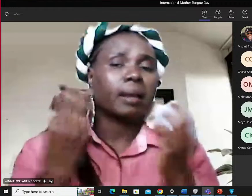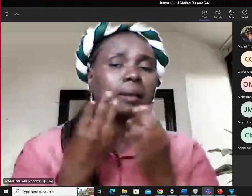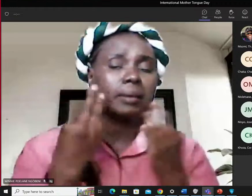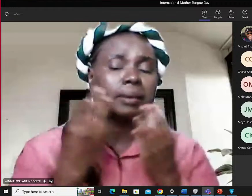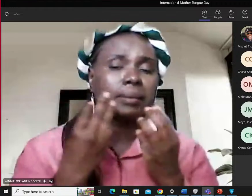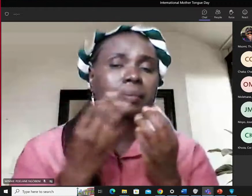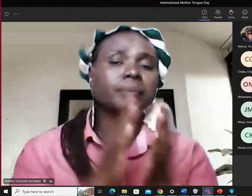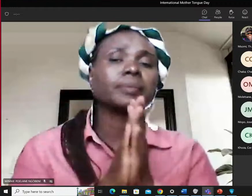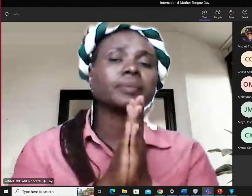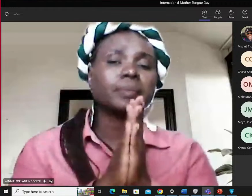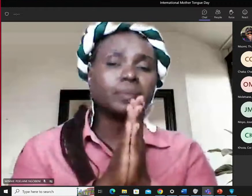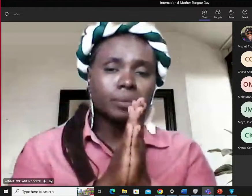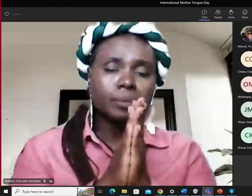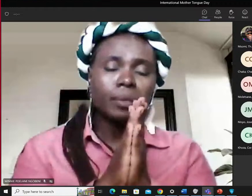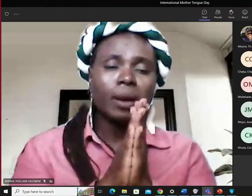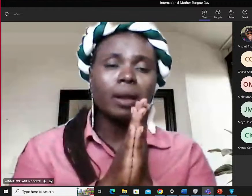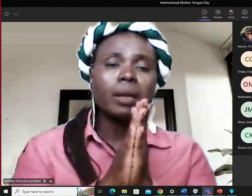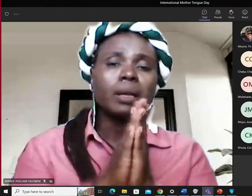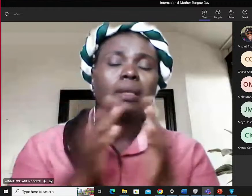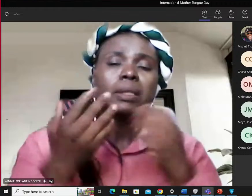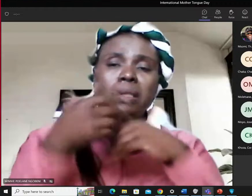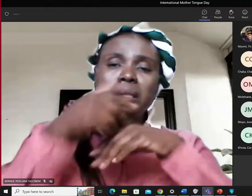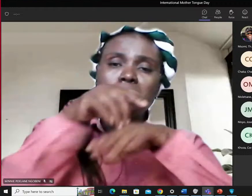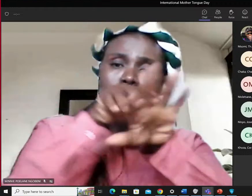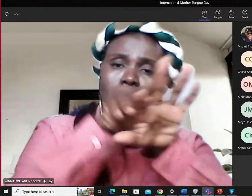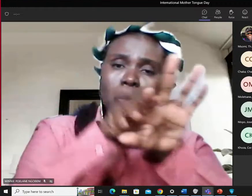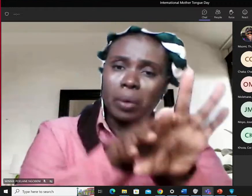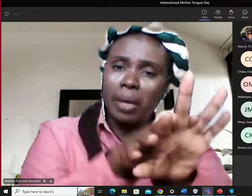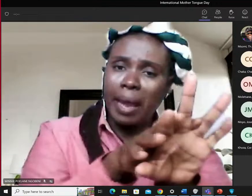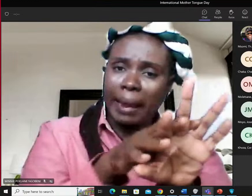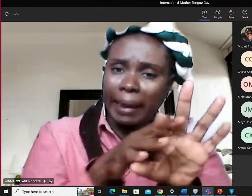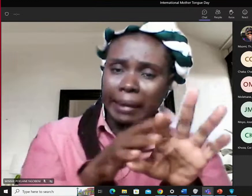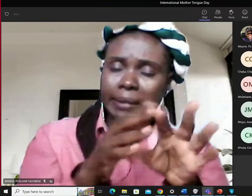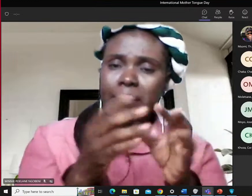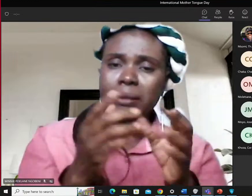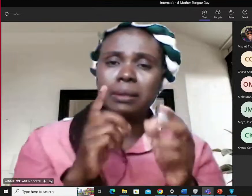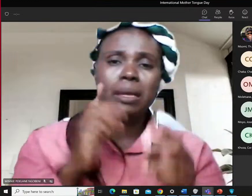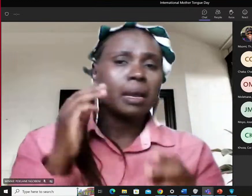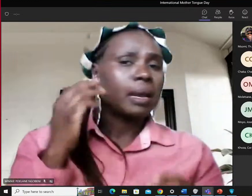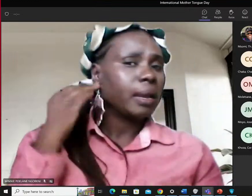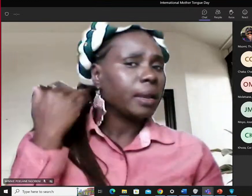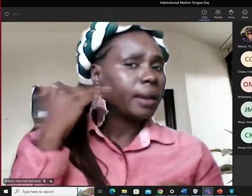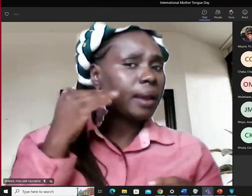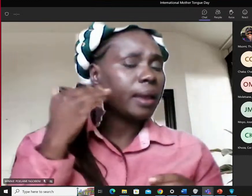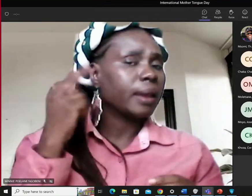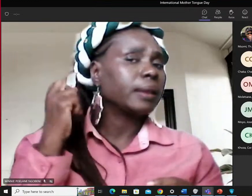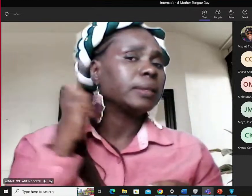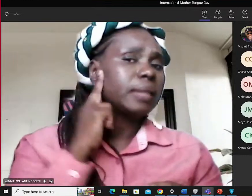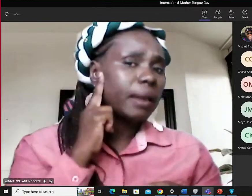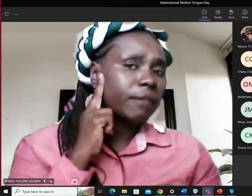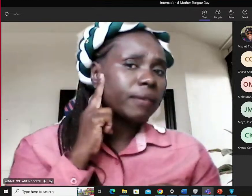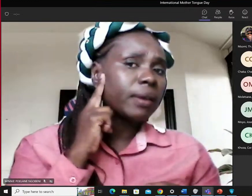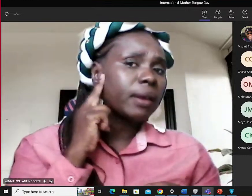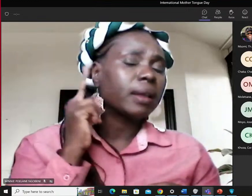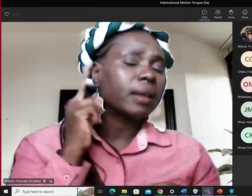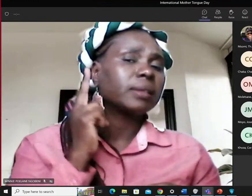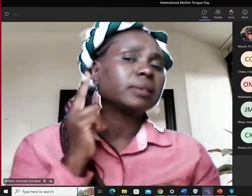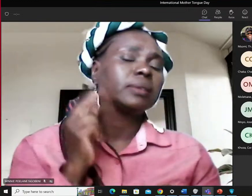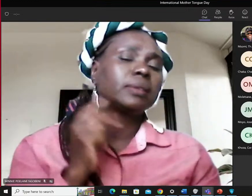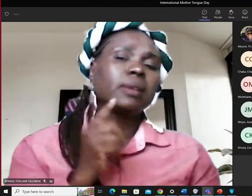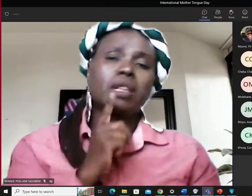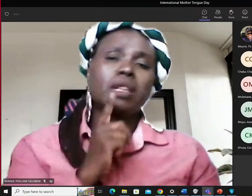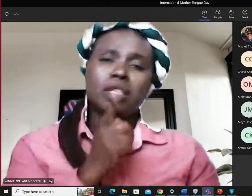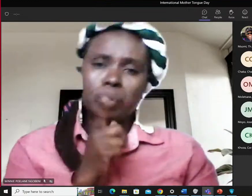brings people together, whether they are hearing, deaf or hard of hearing. If you are hearing, you can